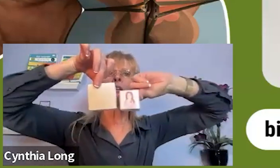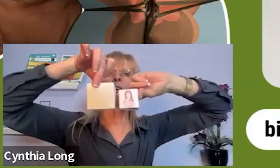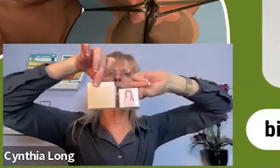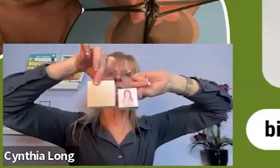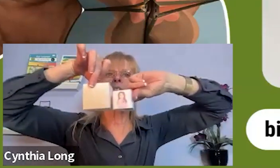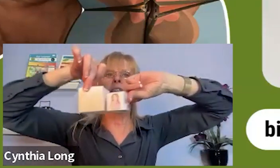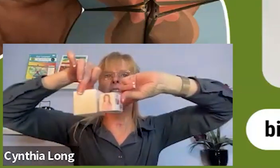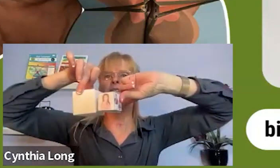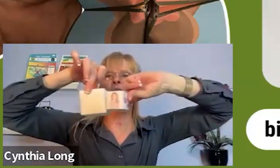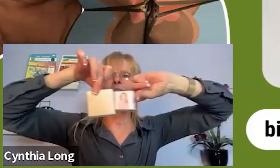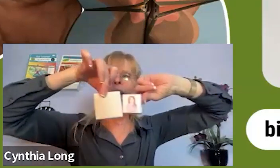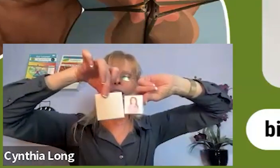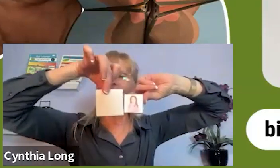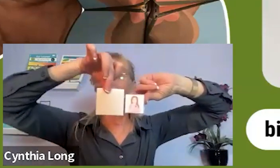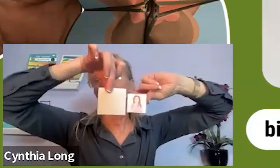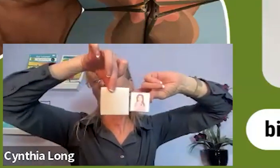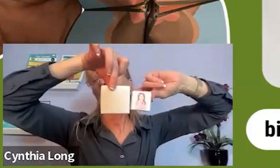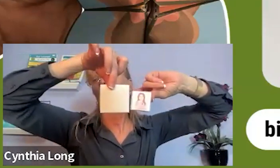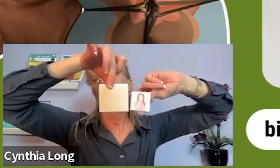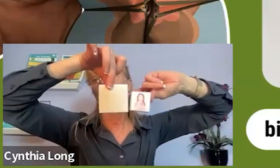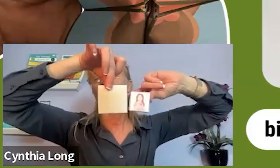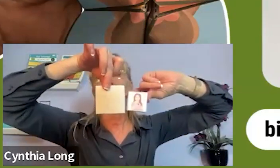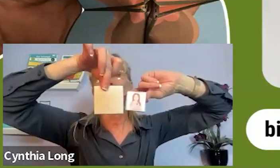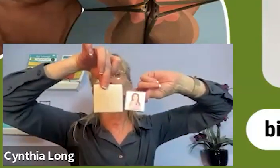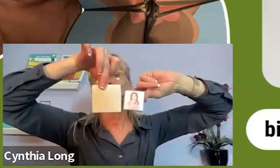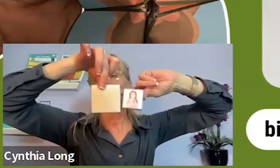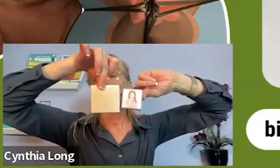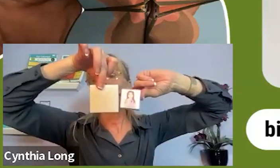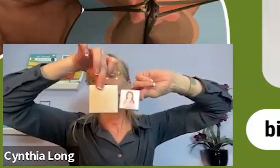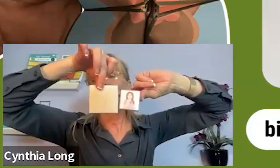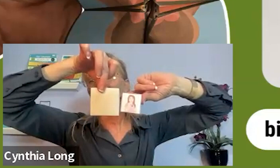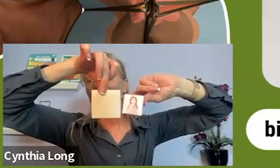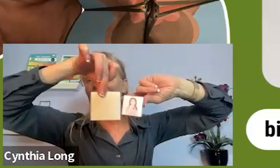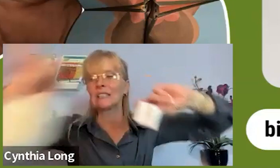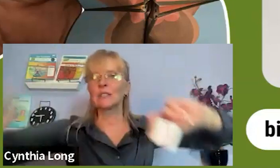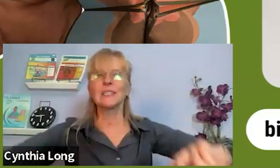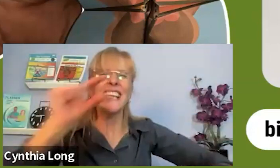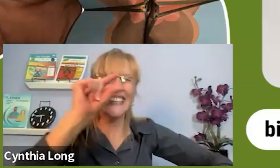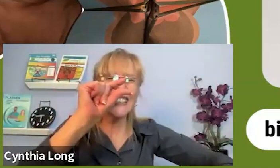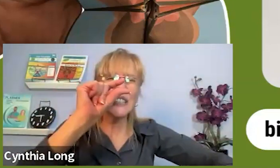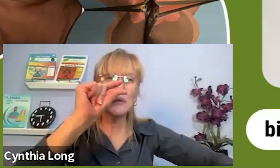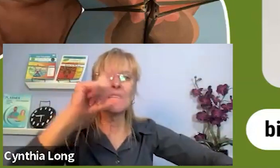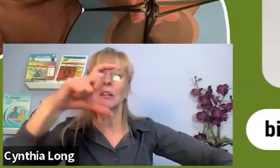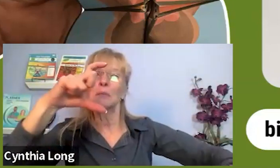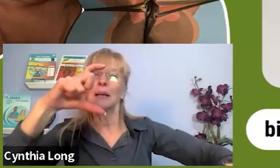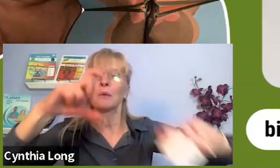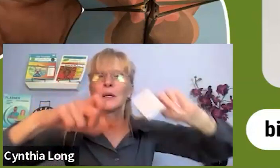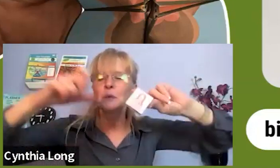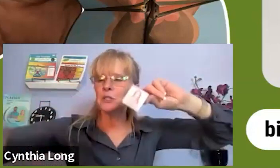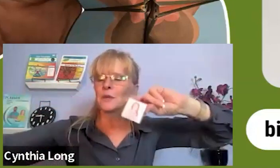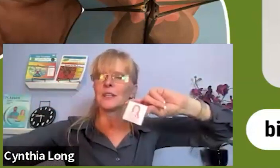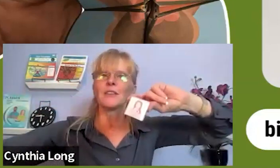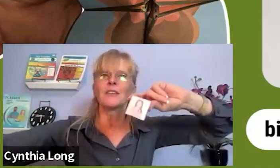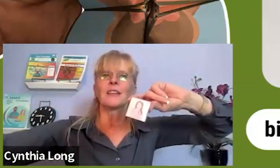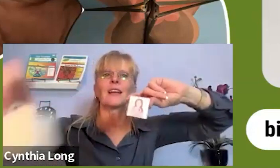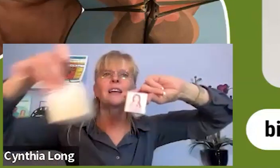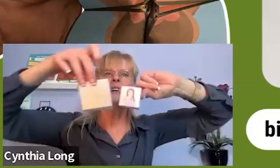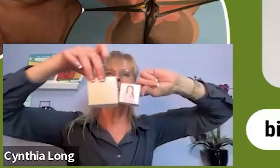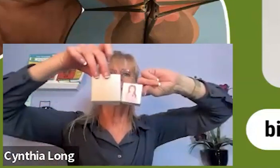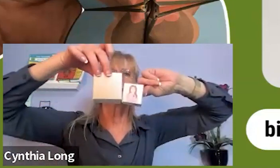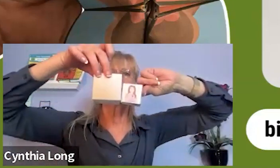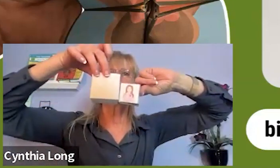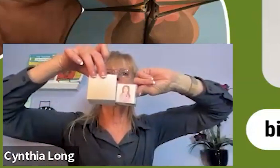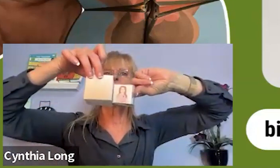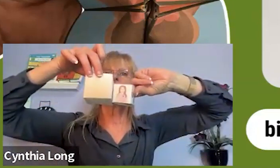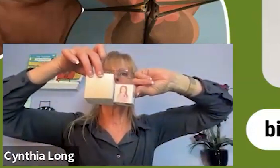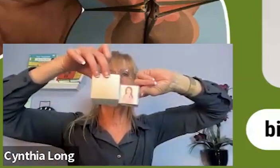going to be new. See the different size? What do you think? You like the little one or the big one? Which one do you think?